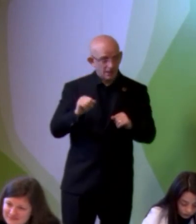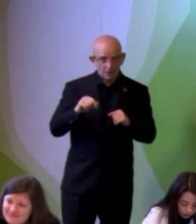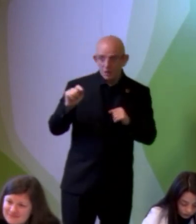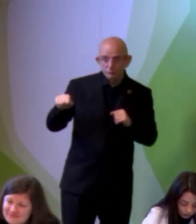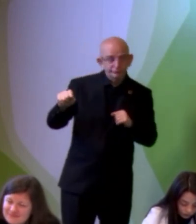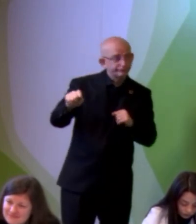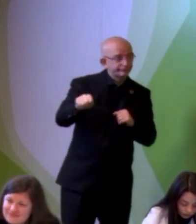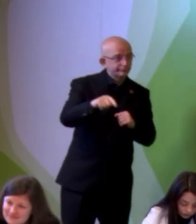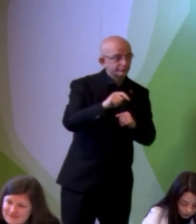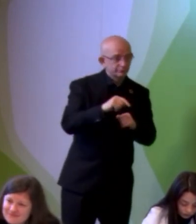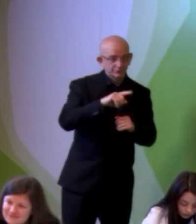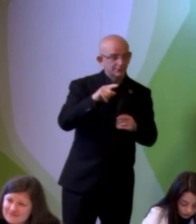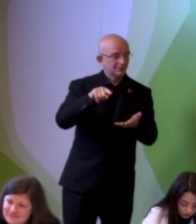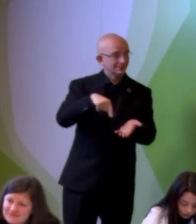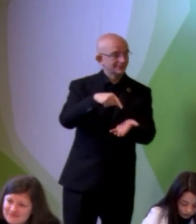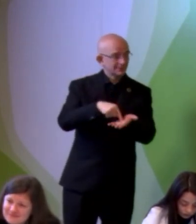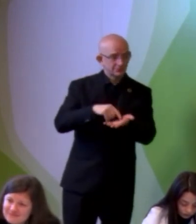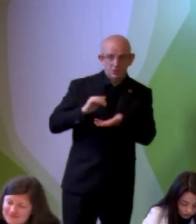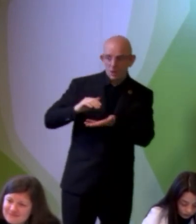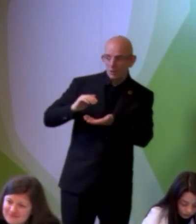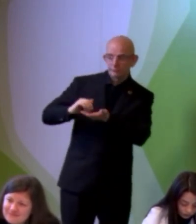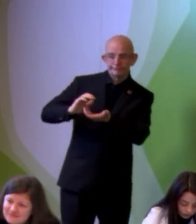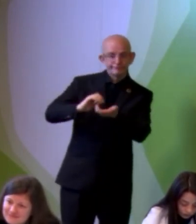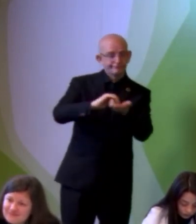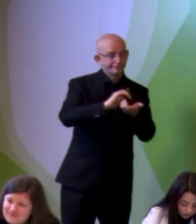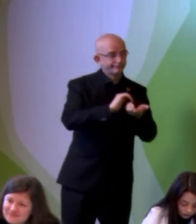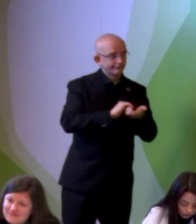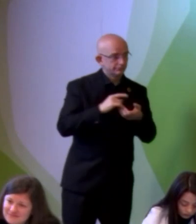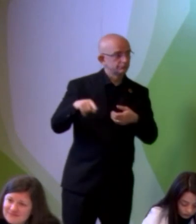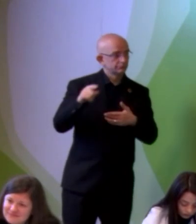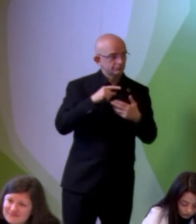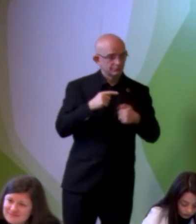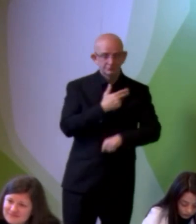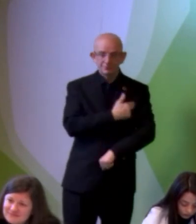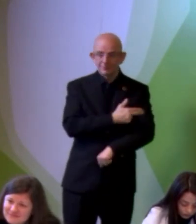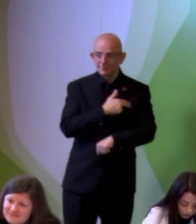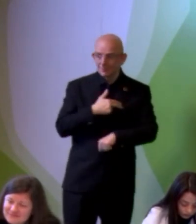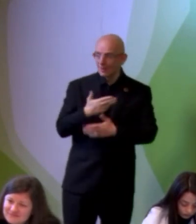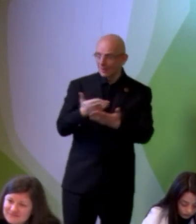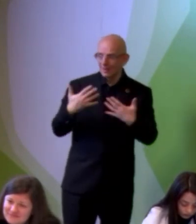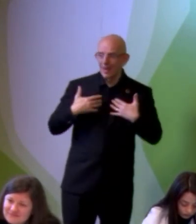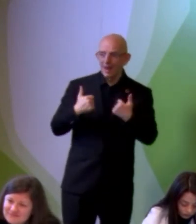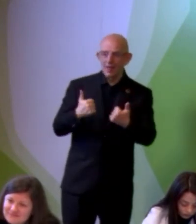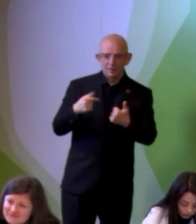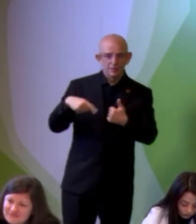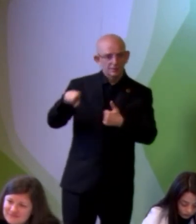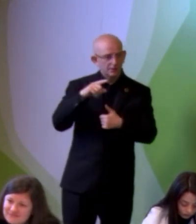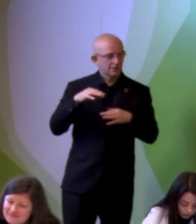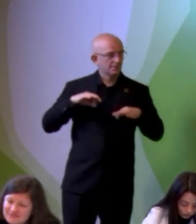collaborate with the Health Ministry of Health, Ministry of Gender, in order to see to it that